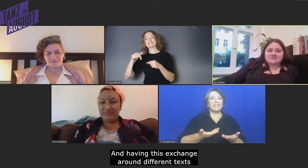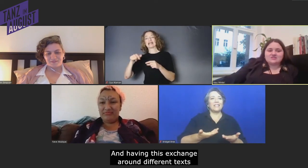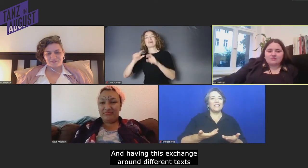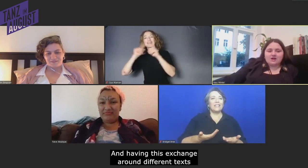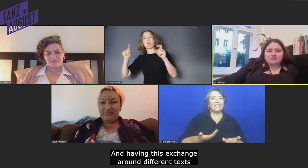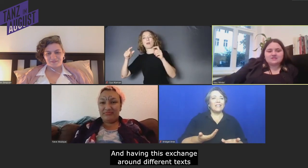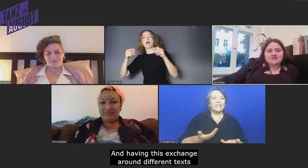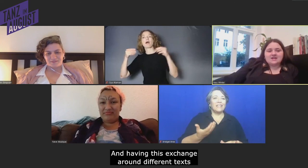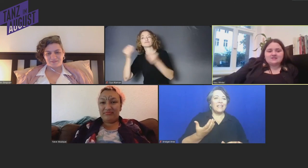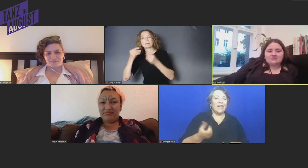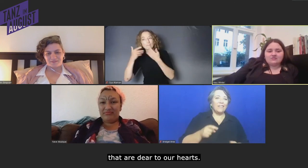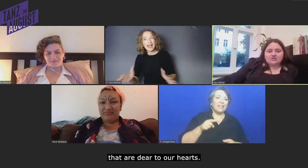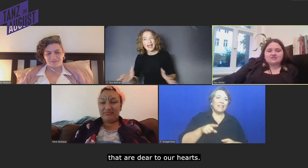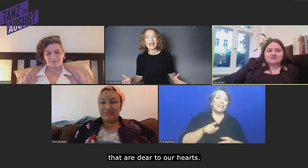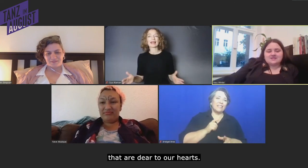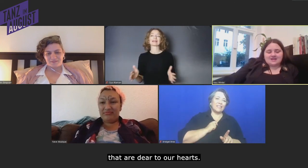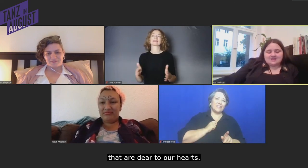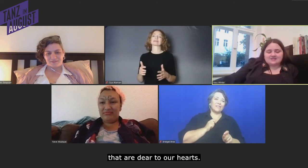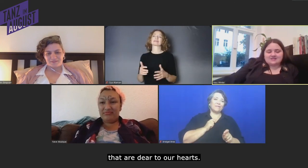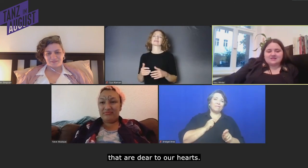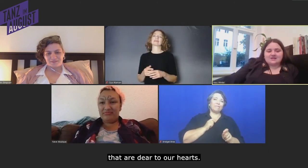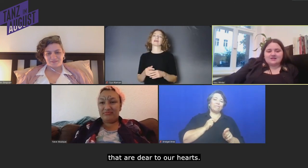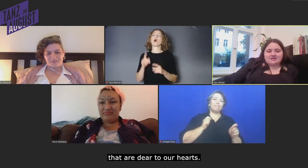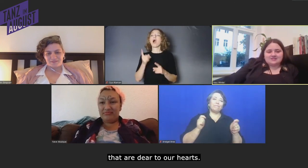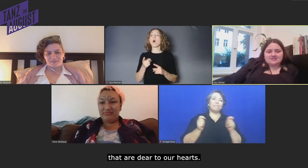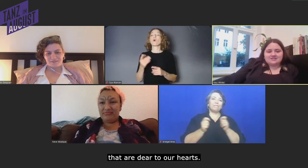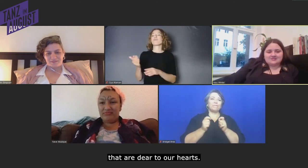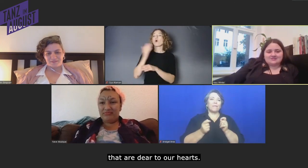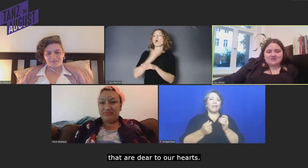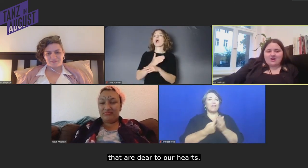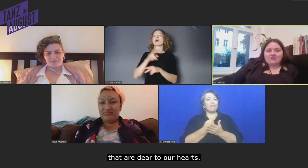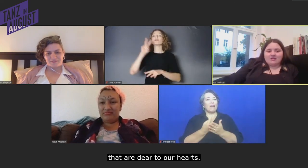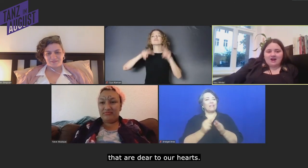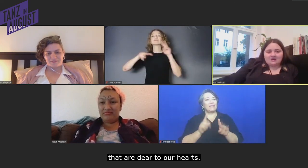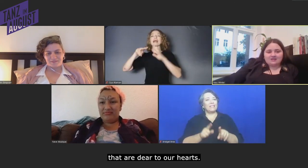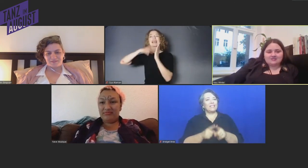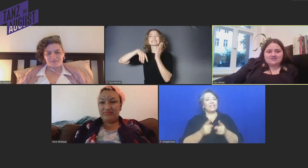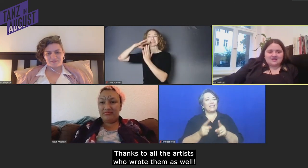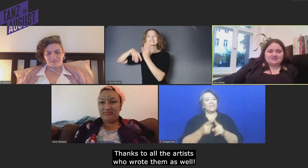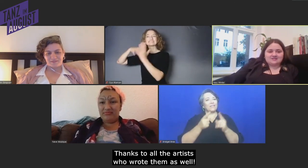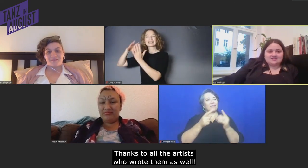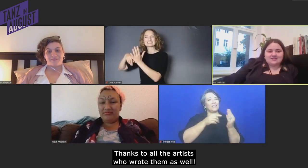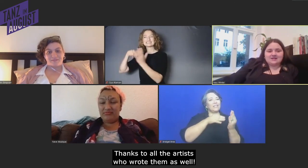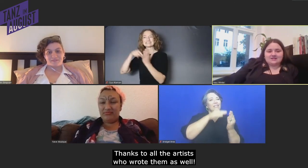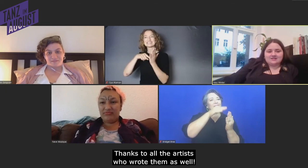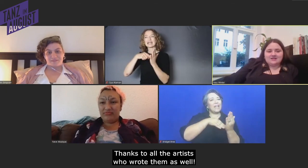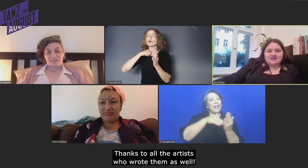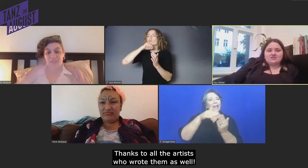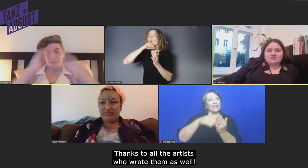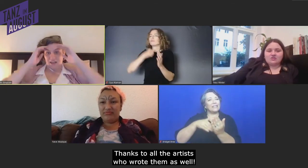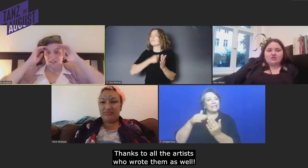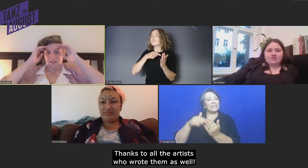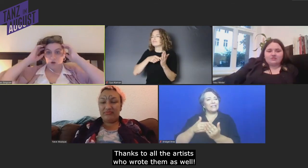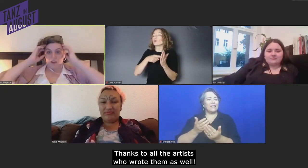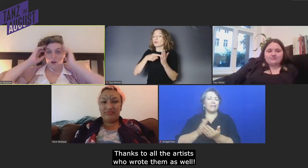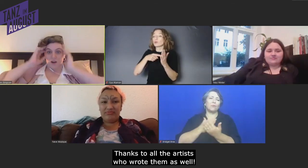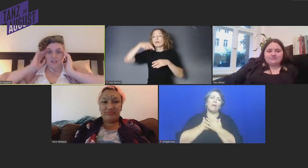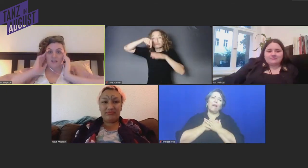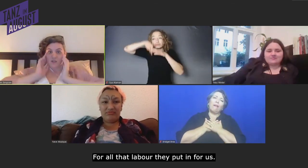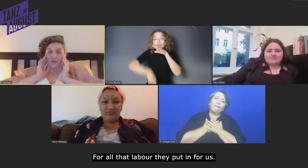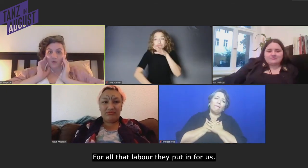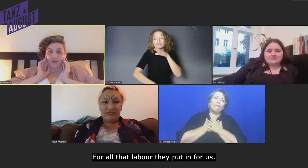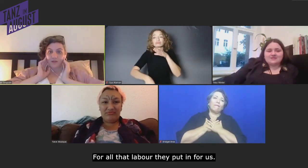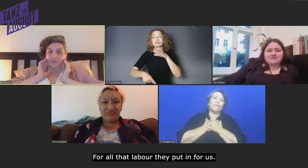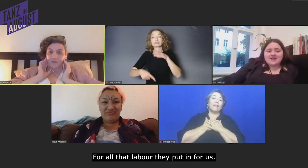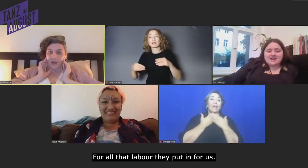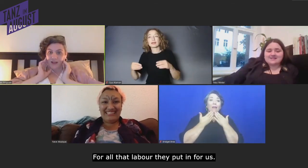exchange around different texts that are dear to our hearts. And thanks to all the artists who